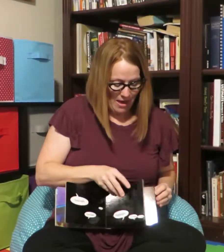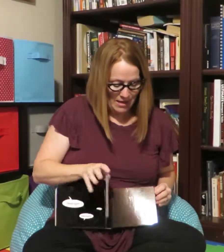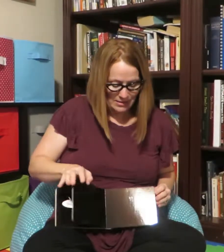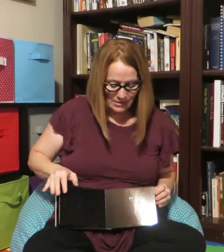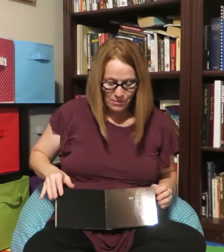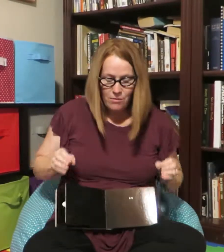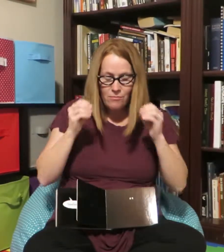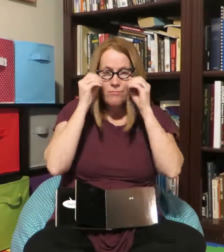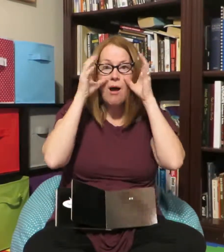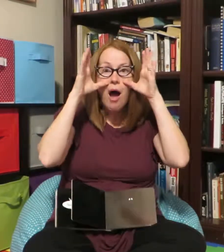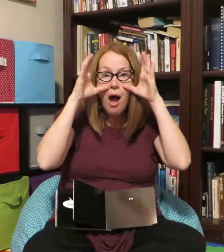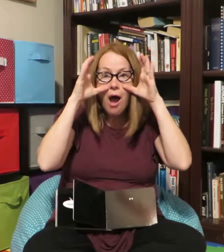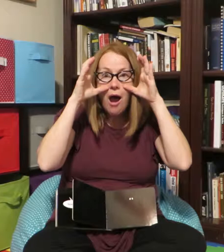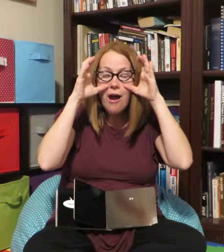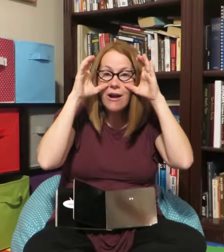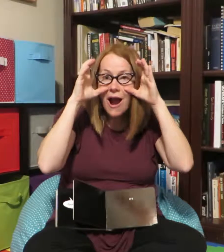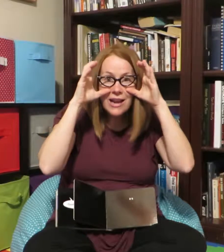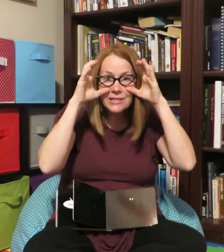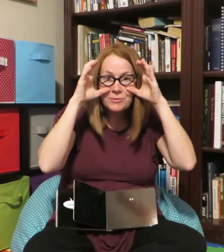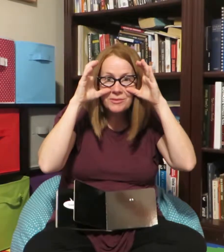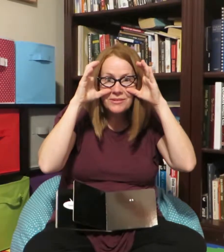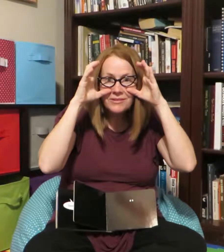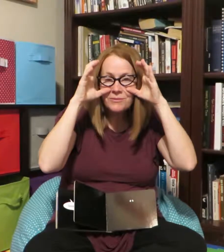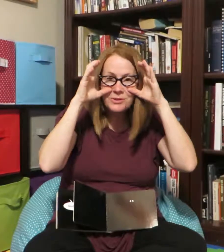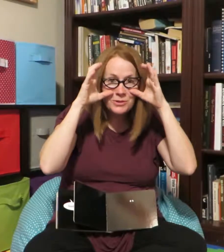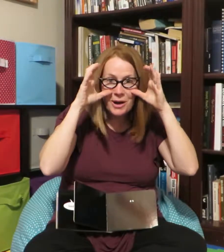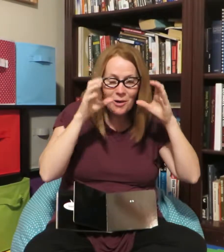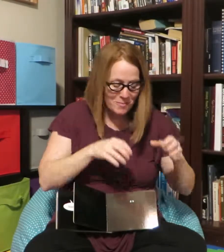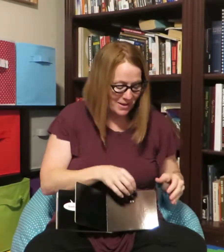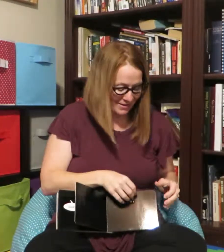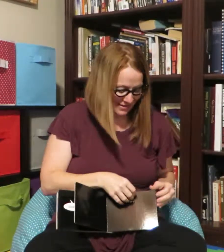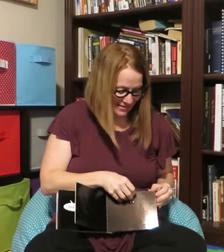And her eyes straight open.